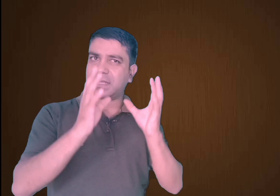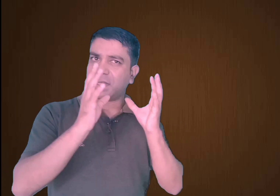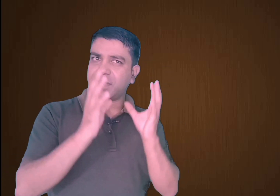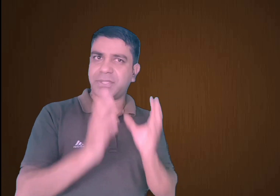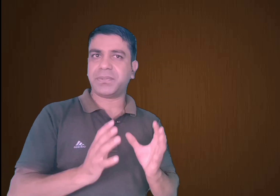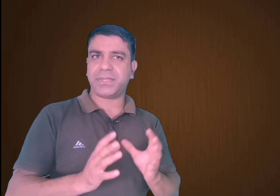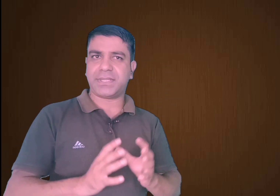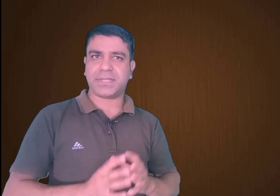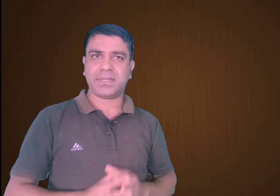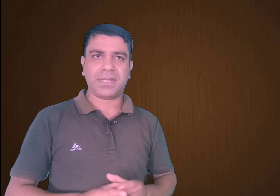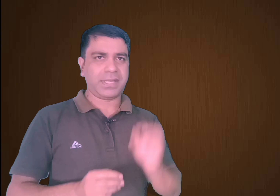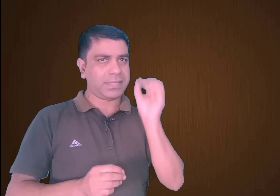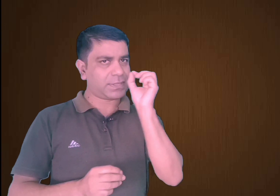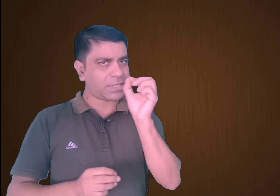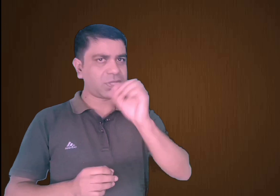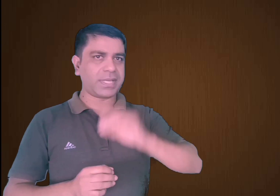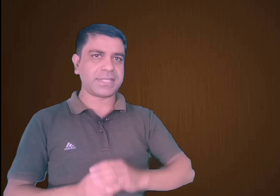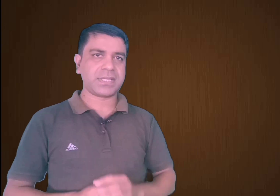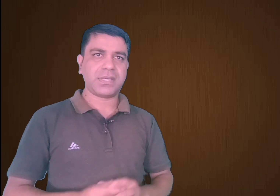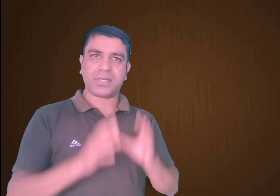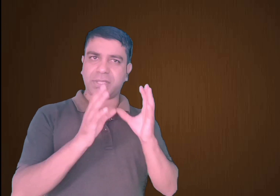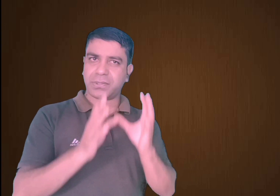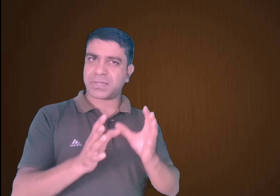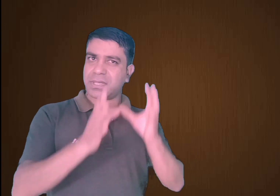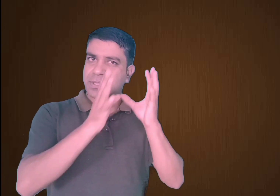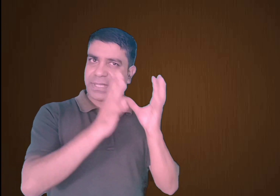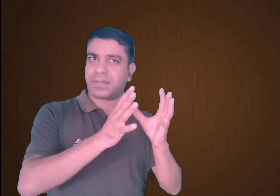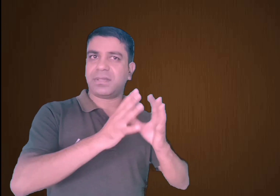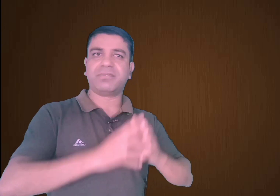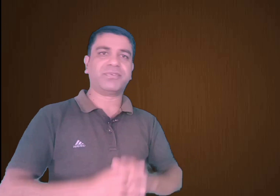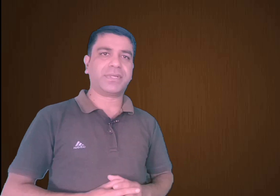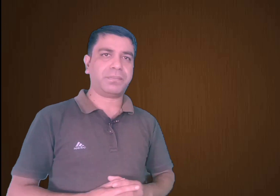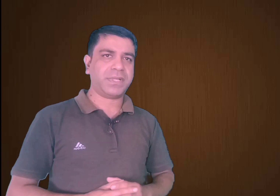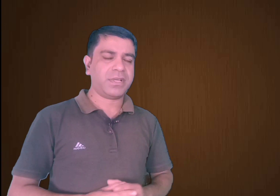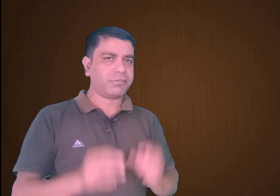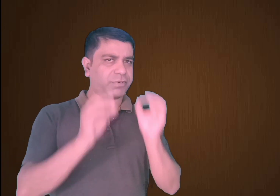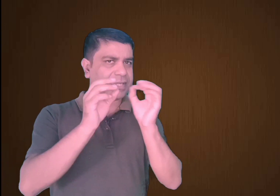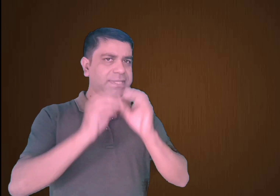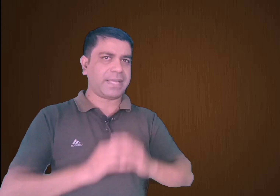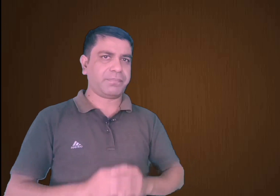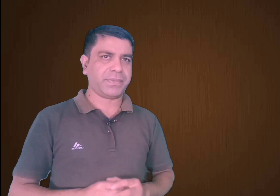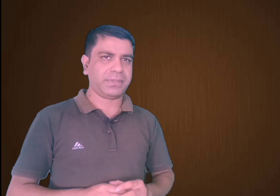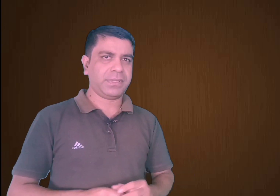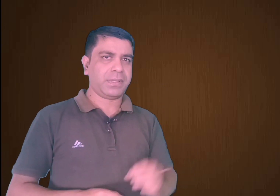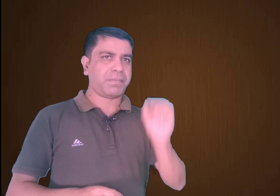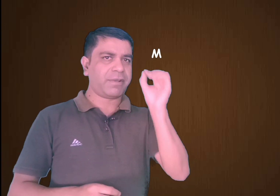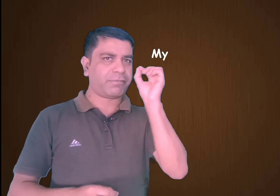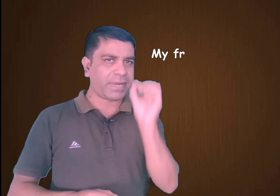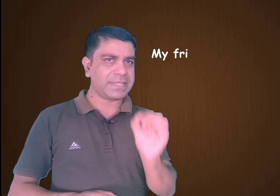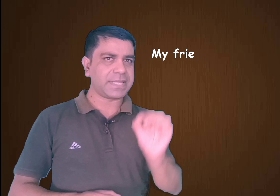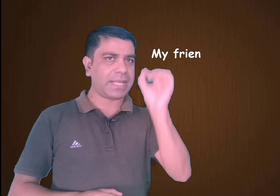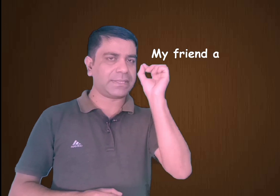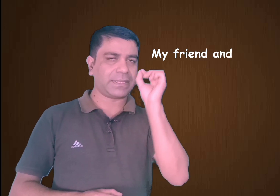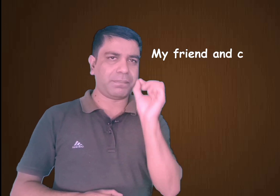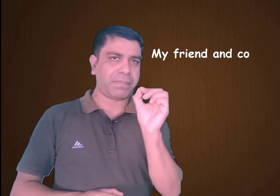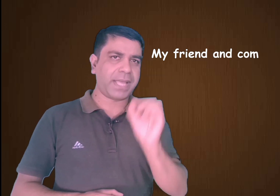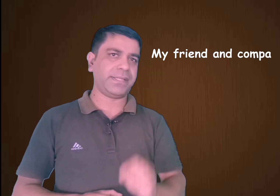single unit. In such case, use singular verb. For example, my friend and